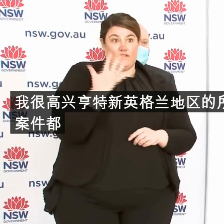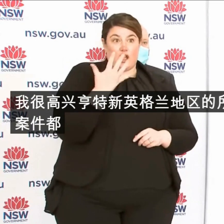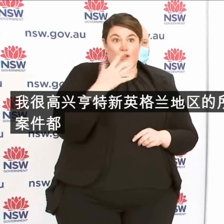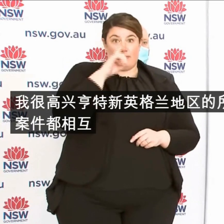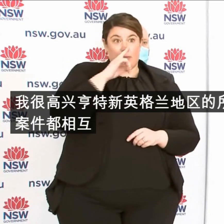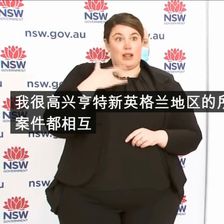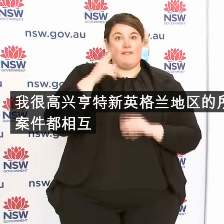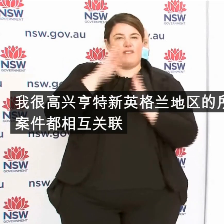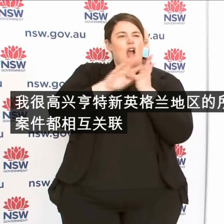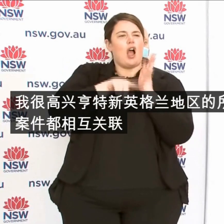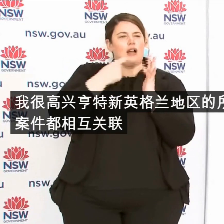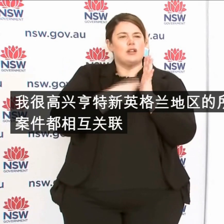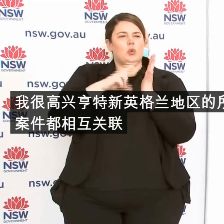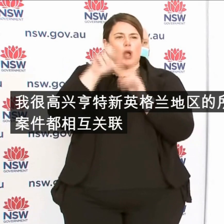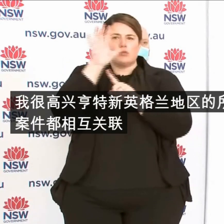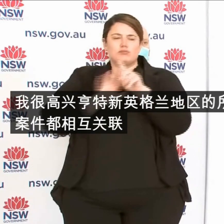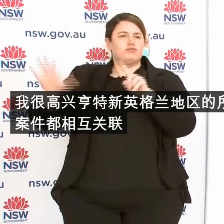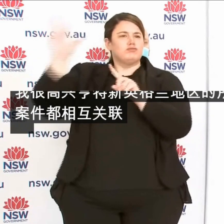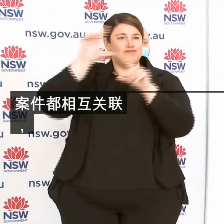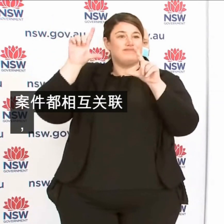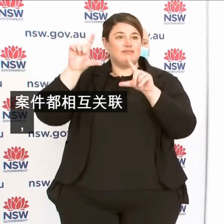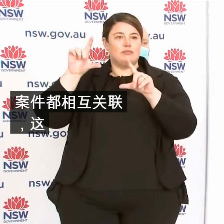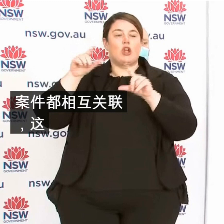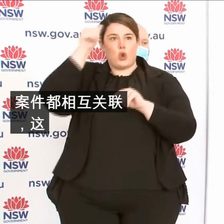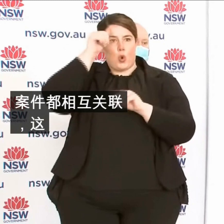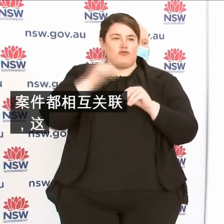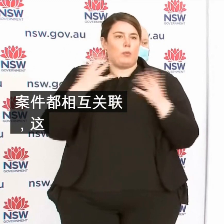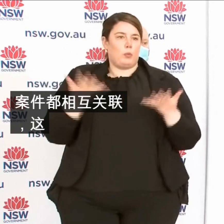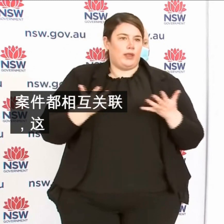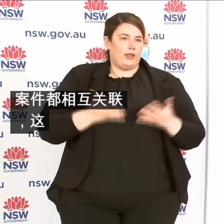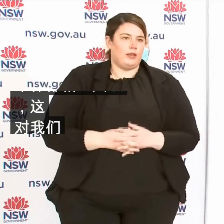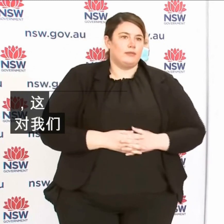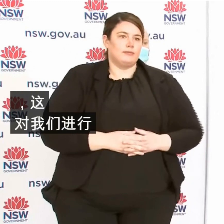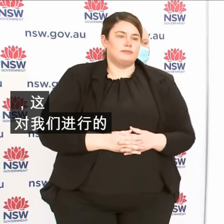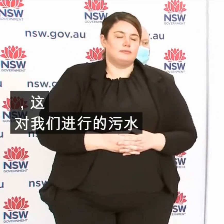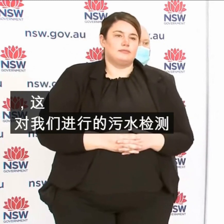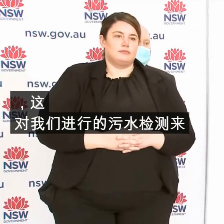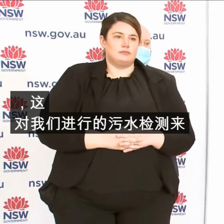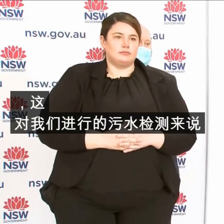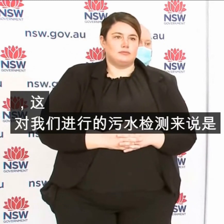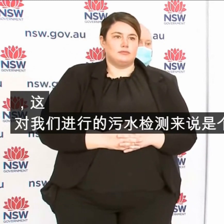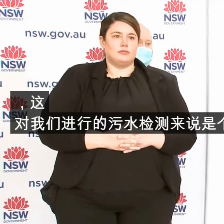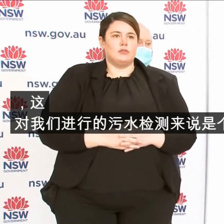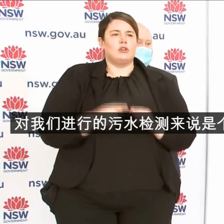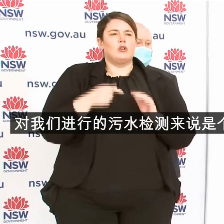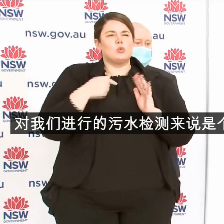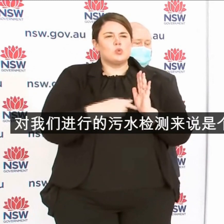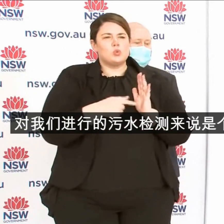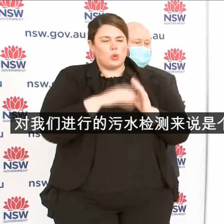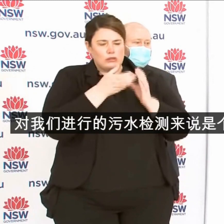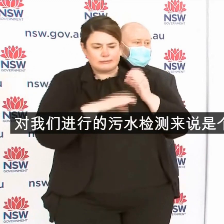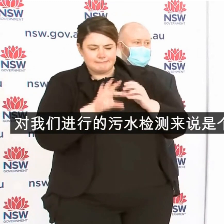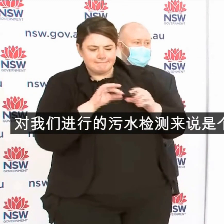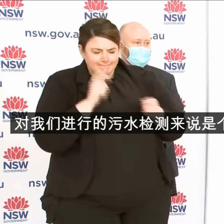in Hunter, New England are linked, which is good news. In terms of sewage detections, we have